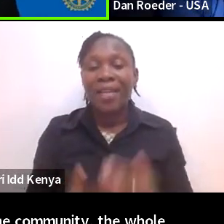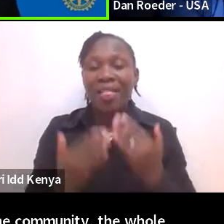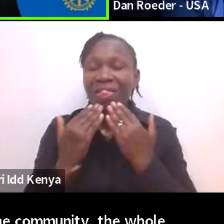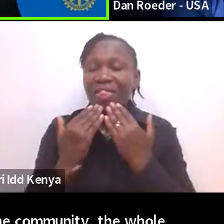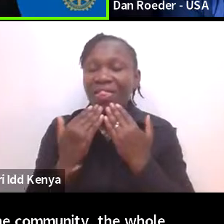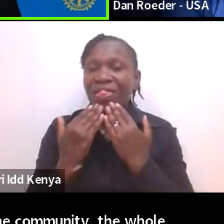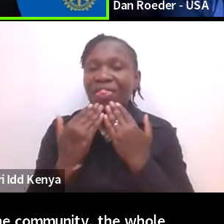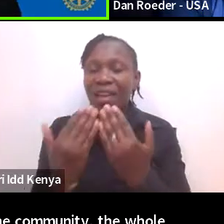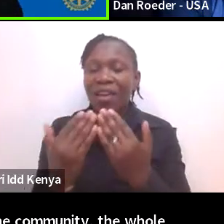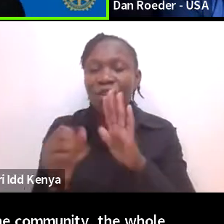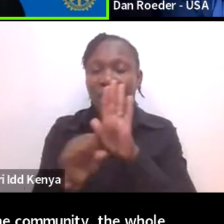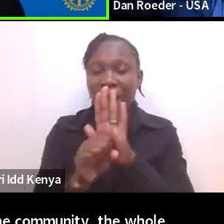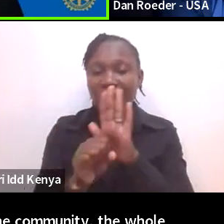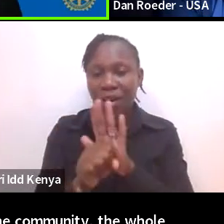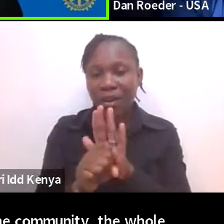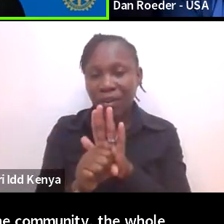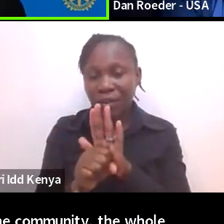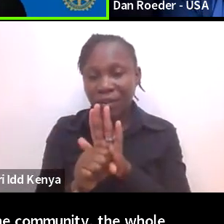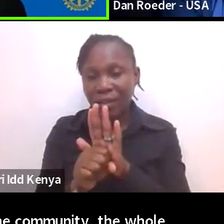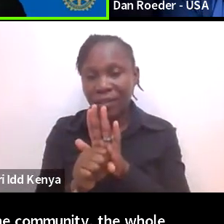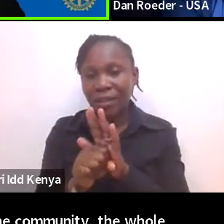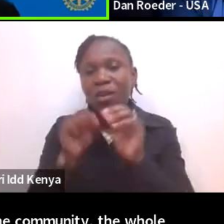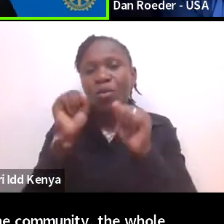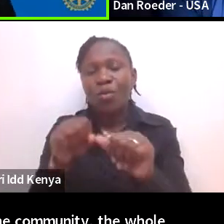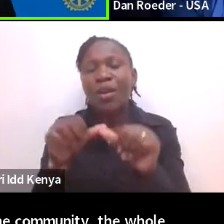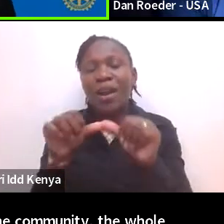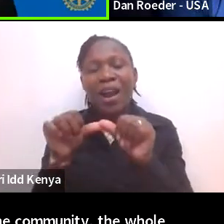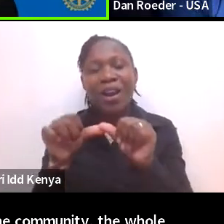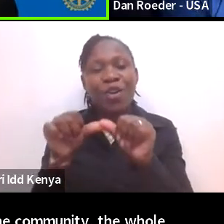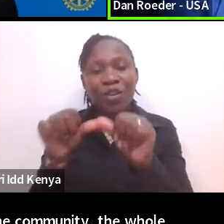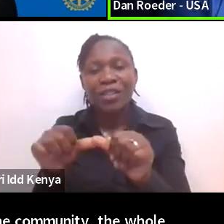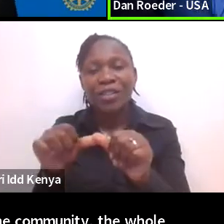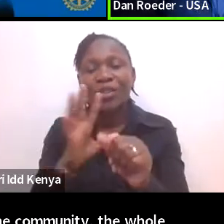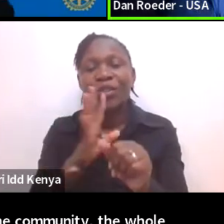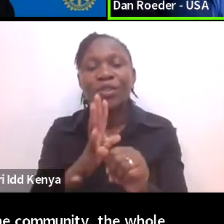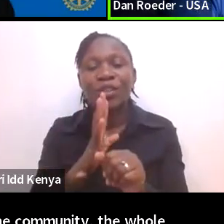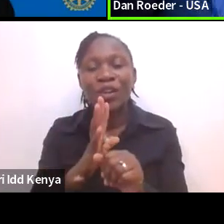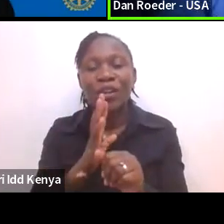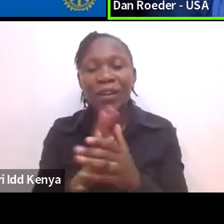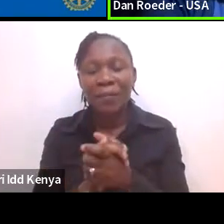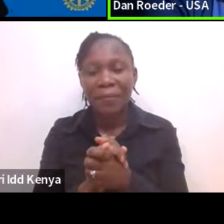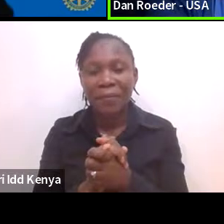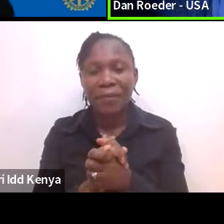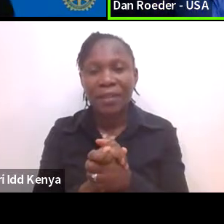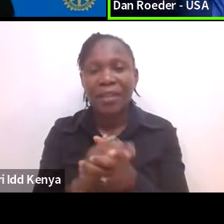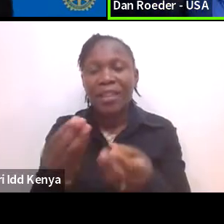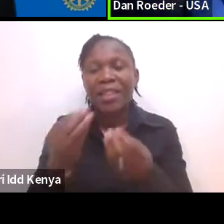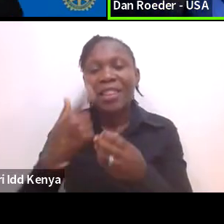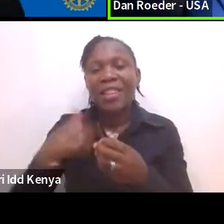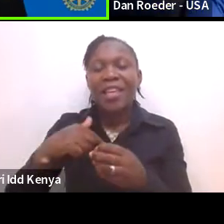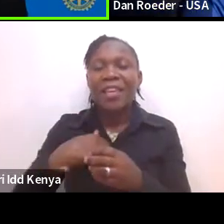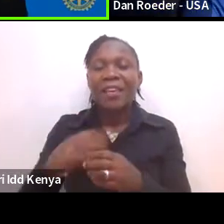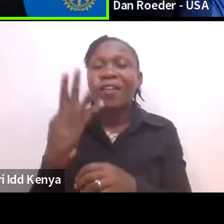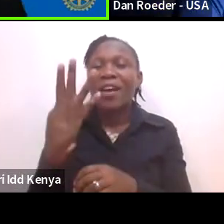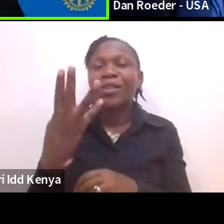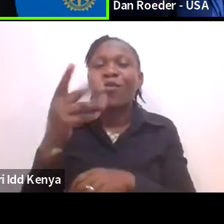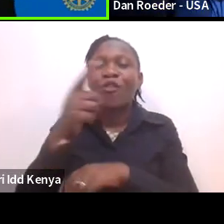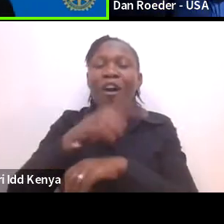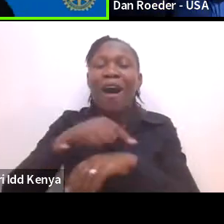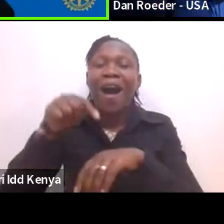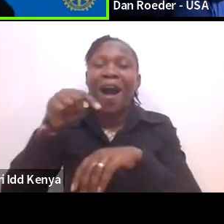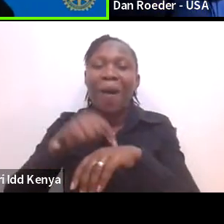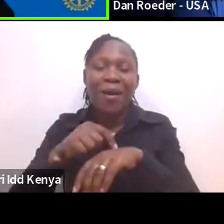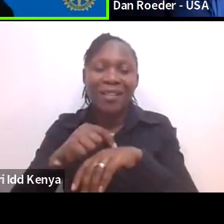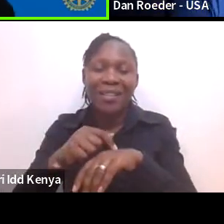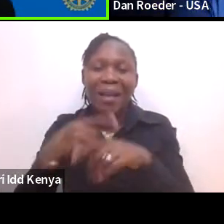much. We can keep going if they give us 24 Yeah, I've got hours. another 4 hours. Okay, very important. And we see